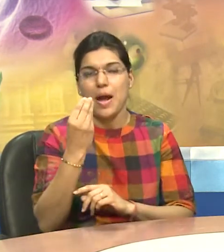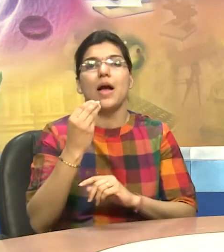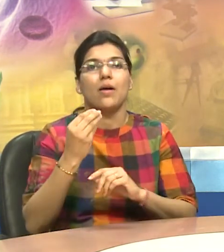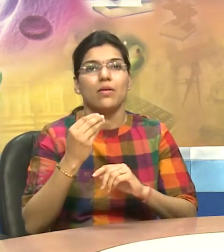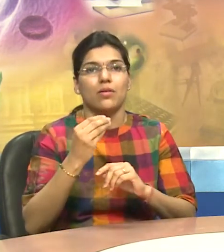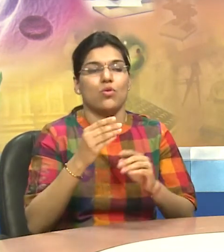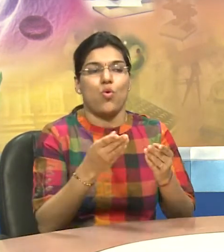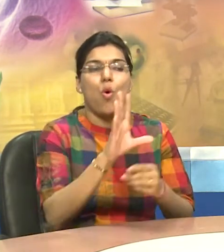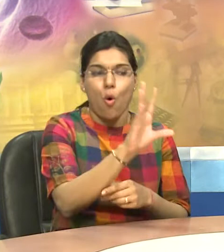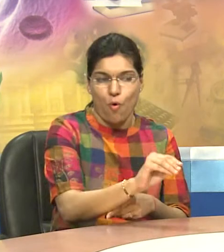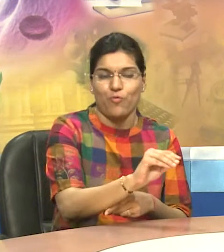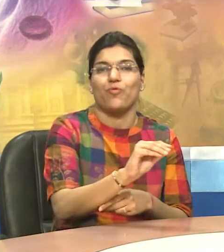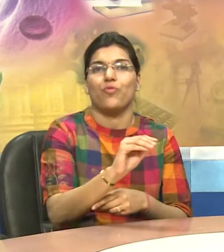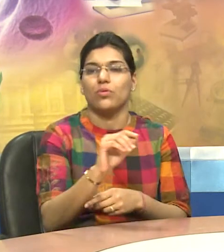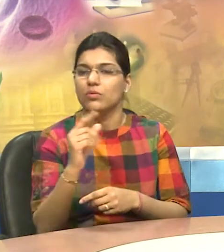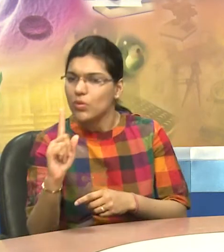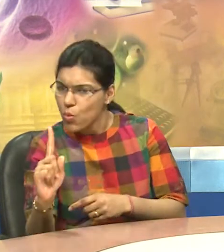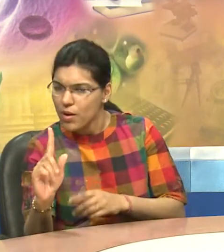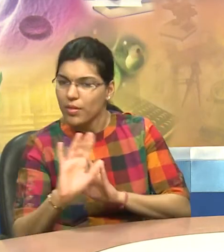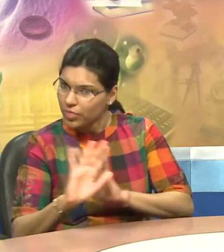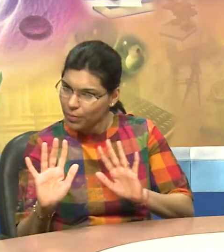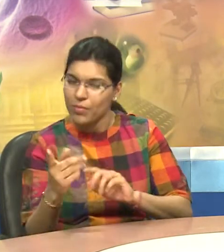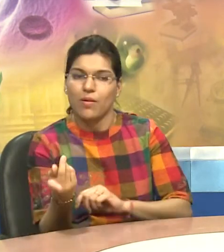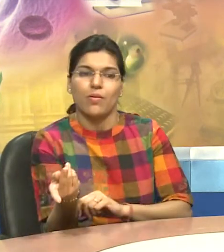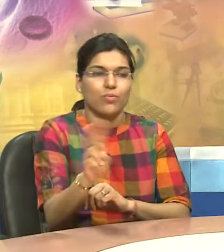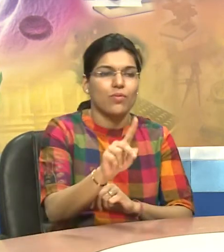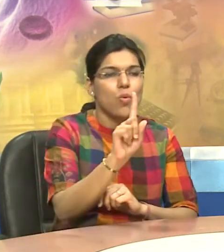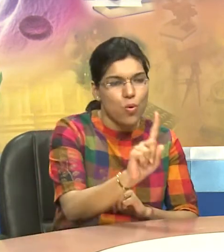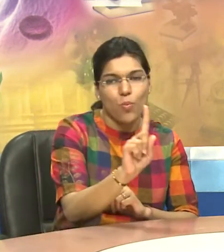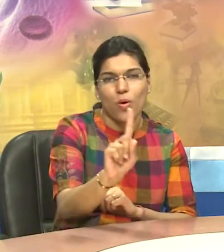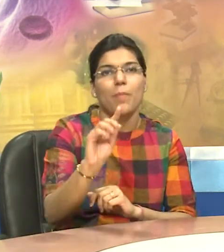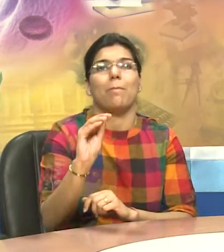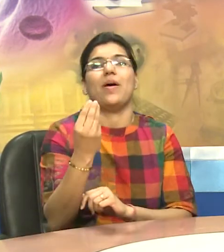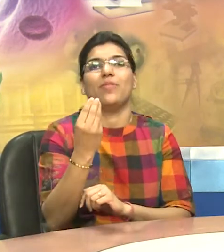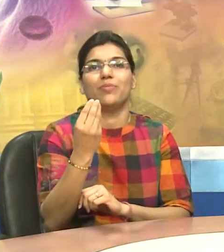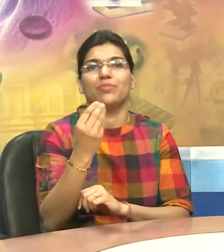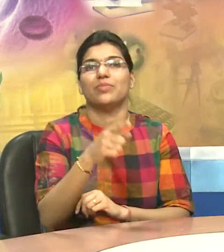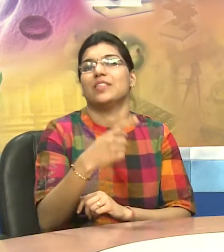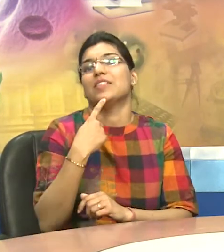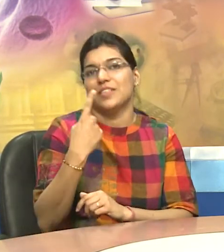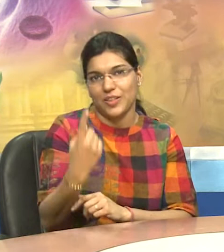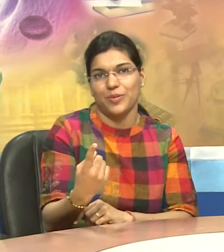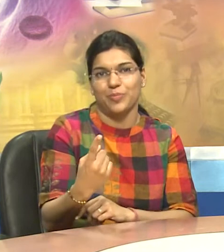noise pollution will increase. It is better to off one and start again.